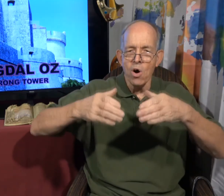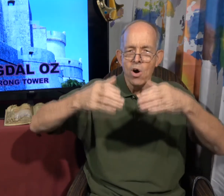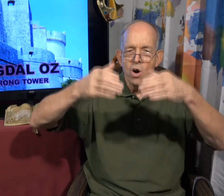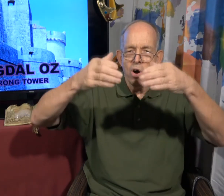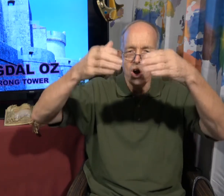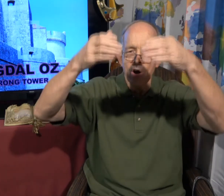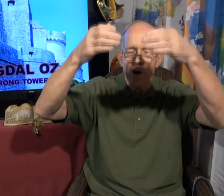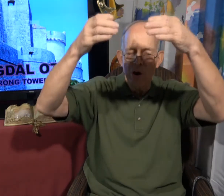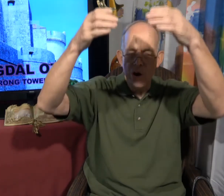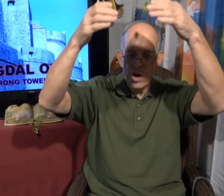With me